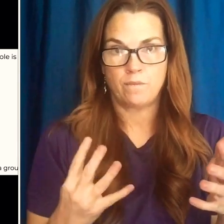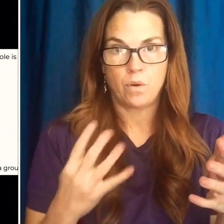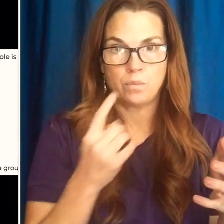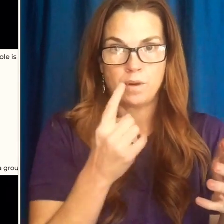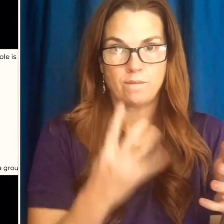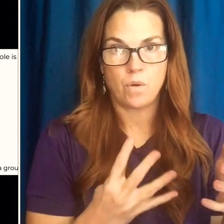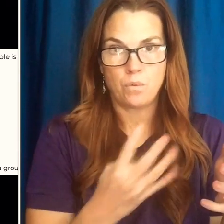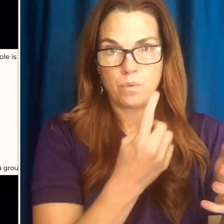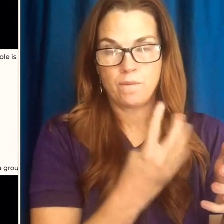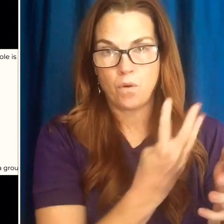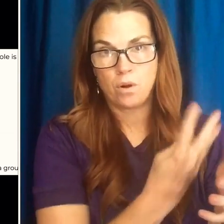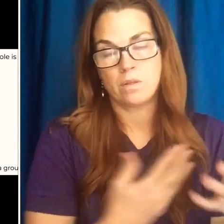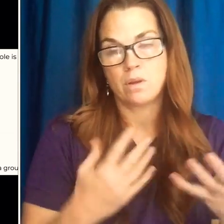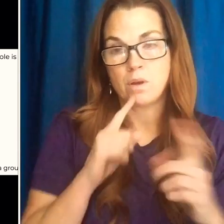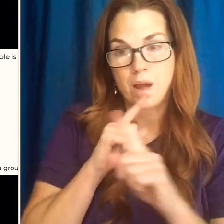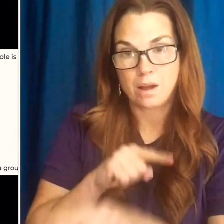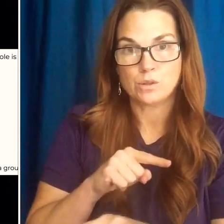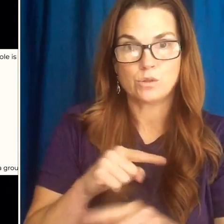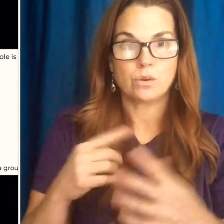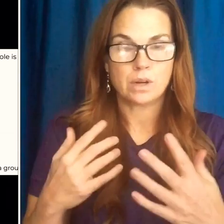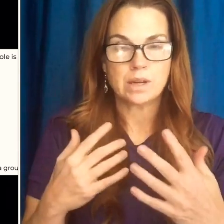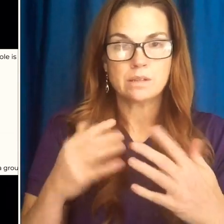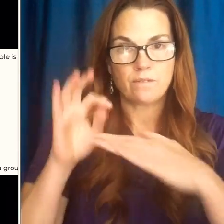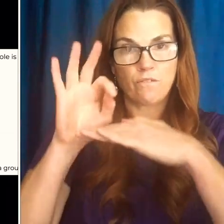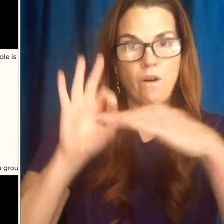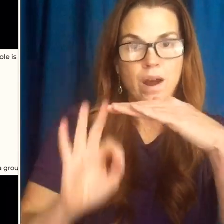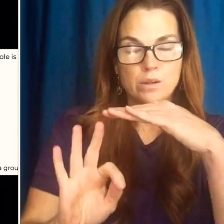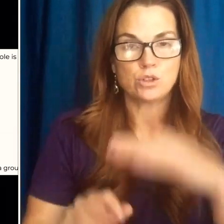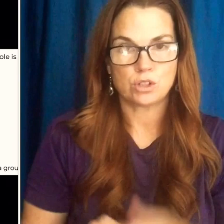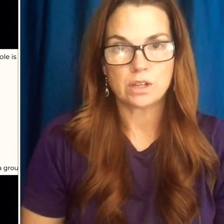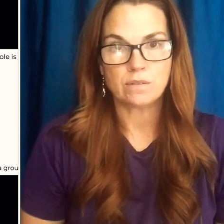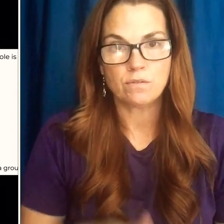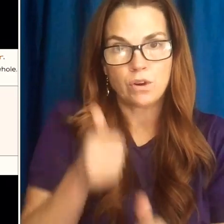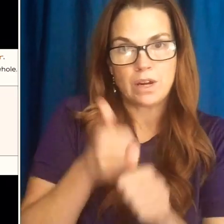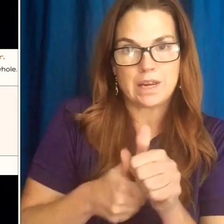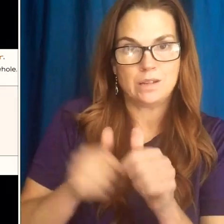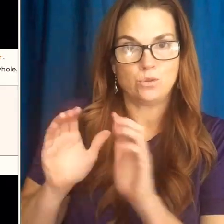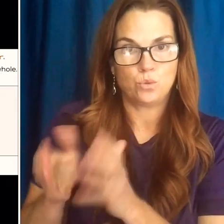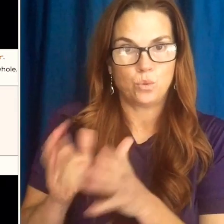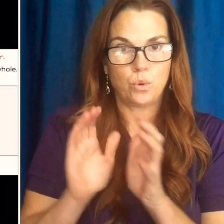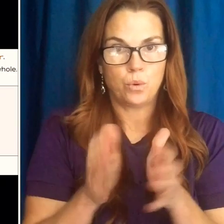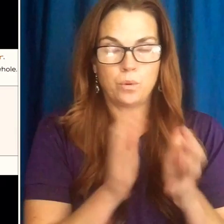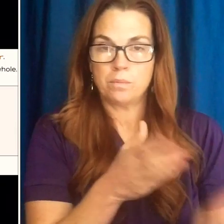fraction amount in each group, and that's okay.